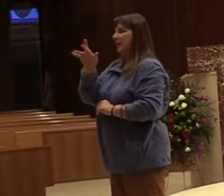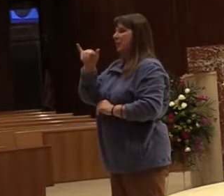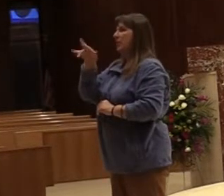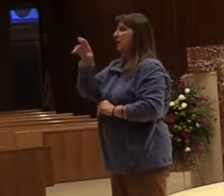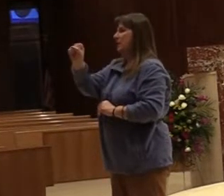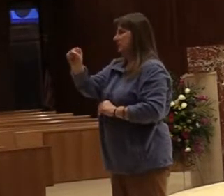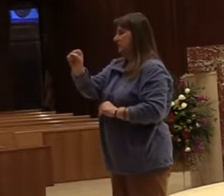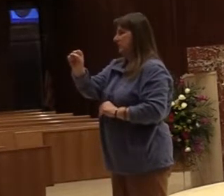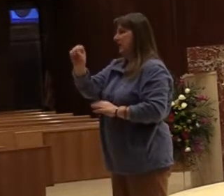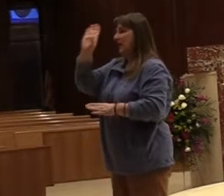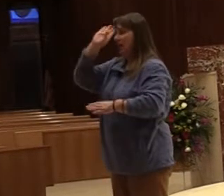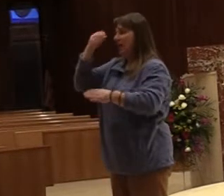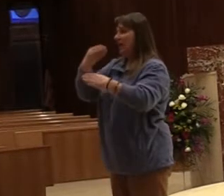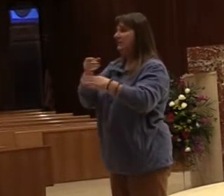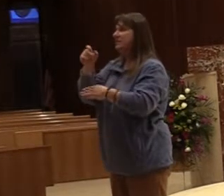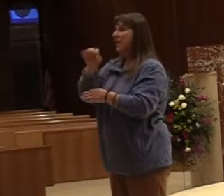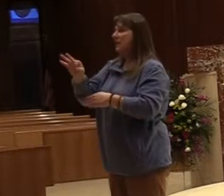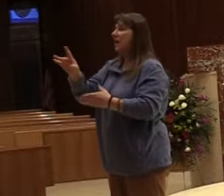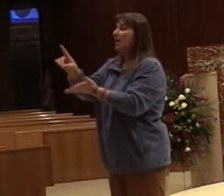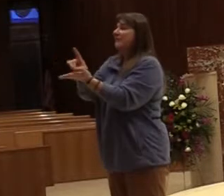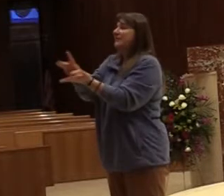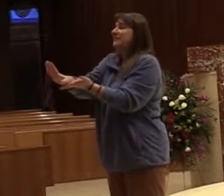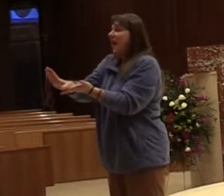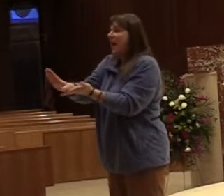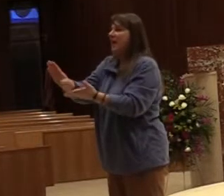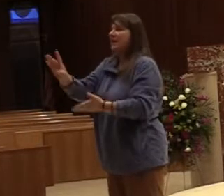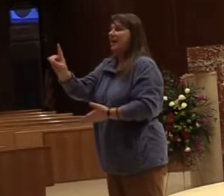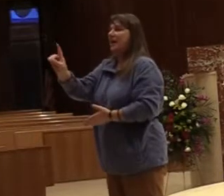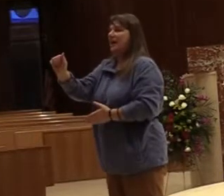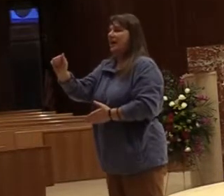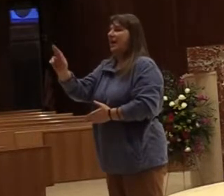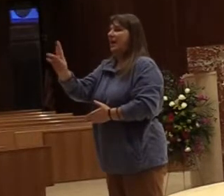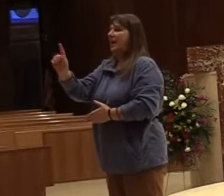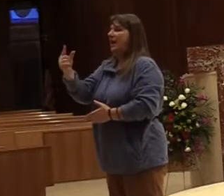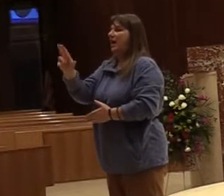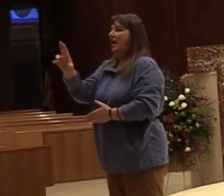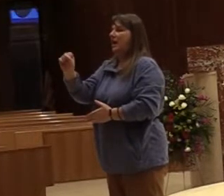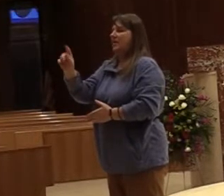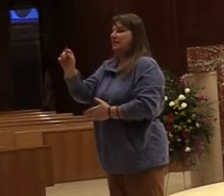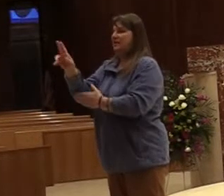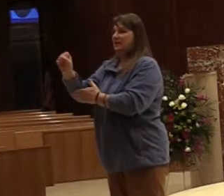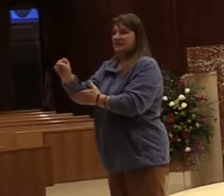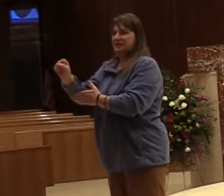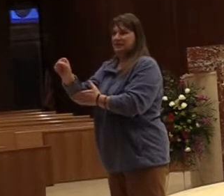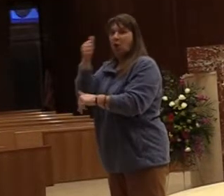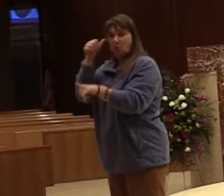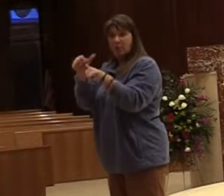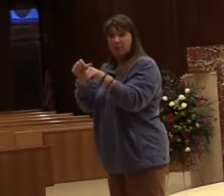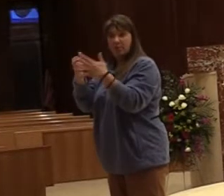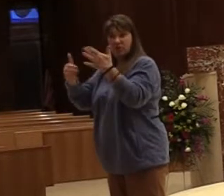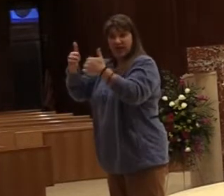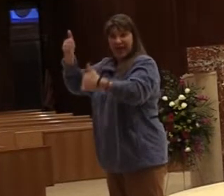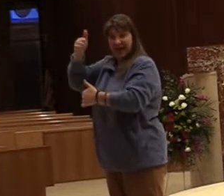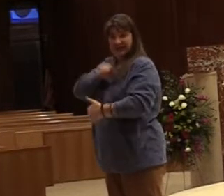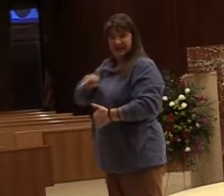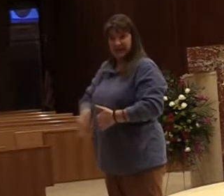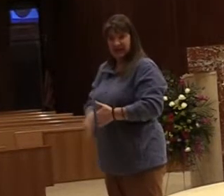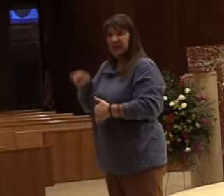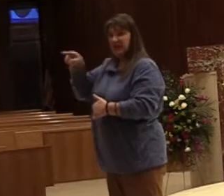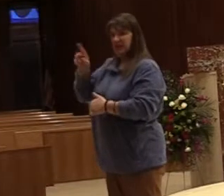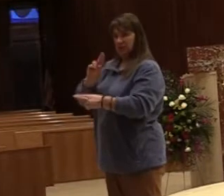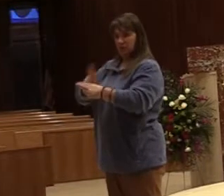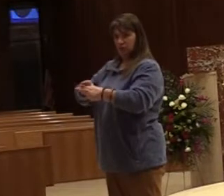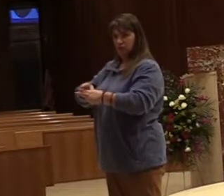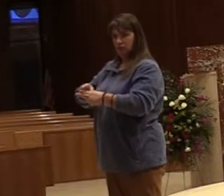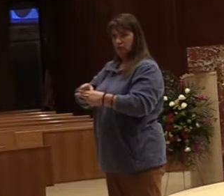son of the divine Augustus. These images on these ancient coins are making a claim that